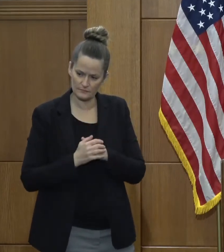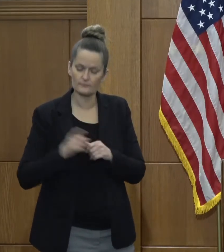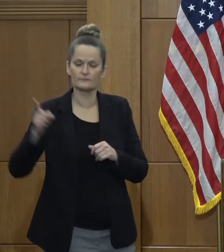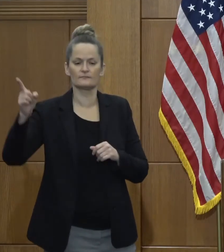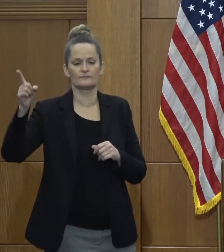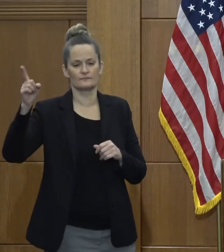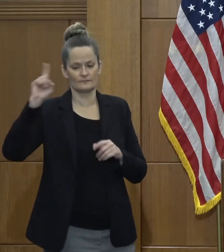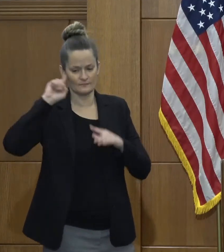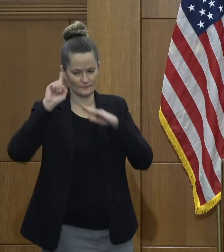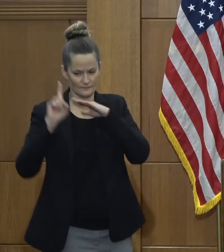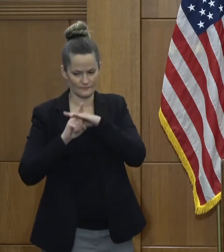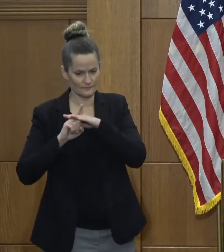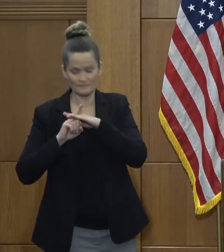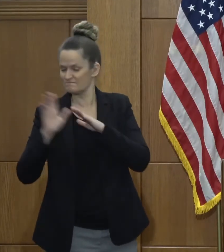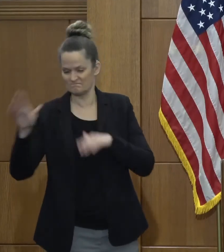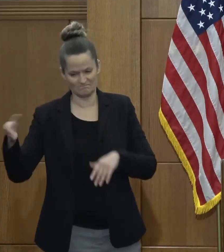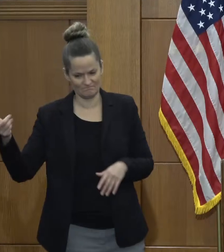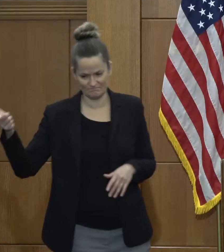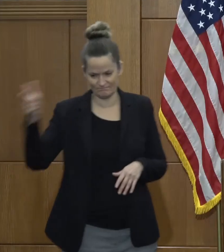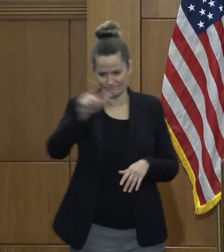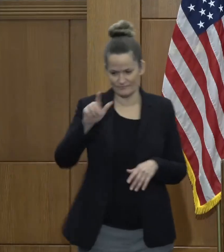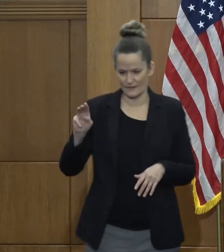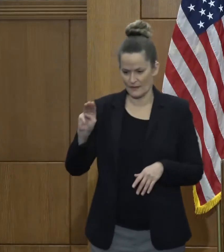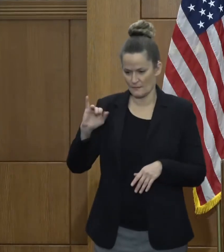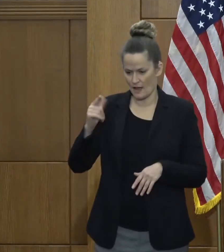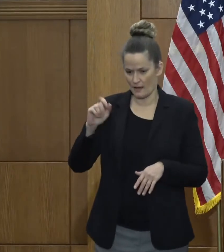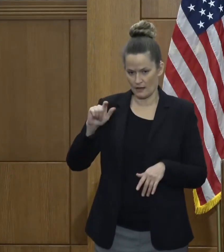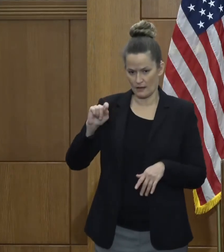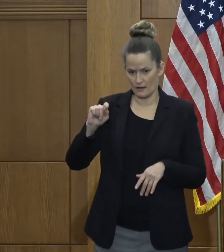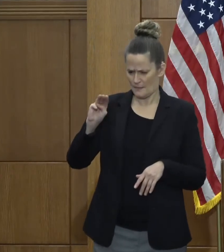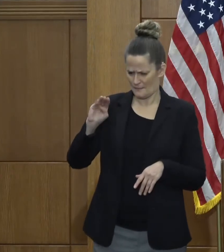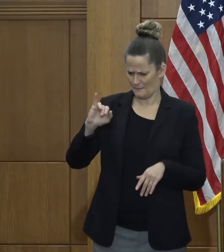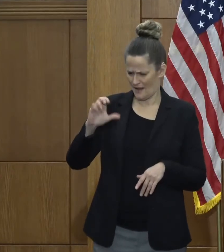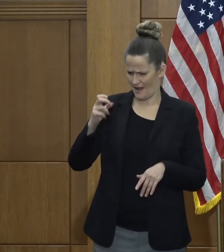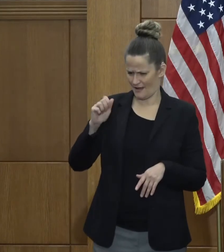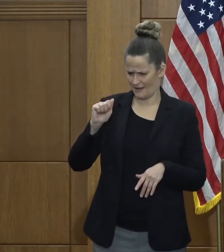Okay, I'm going to go to Megan Pauley. Do you have a question?